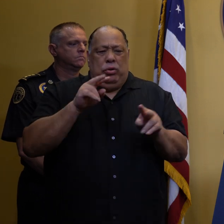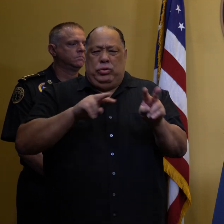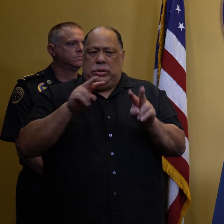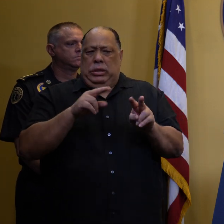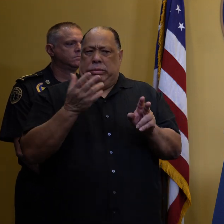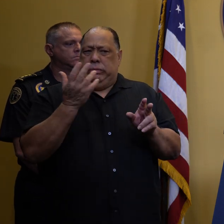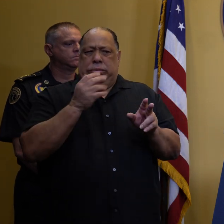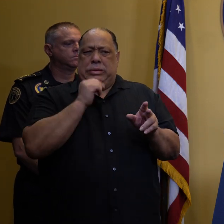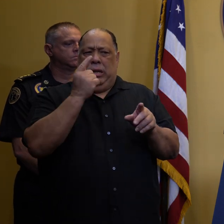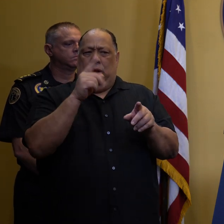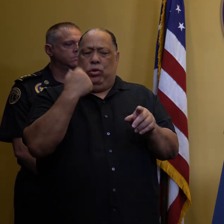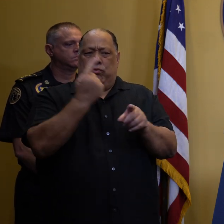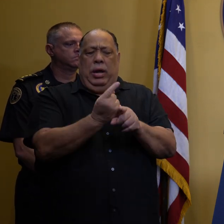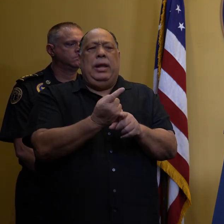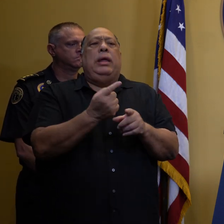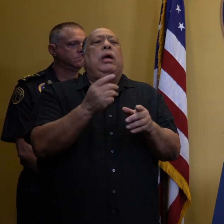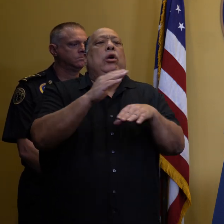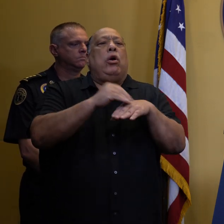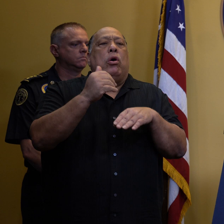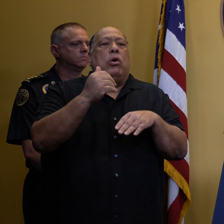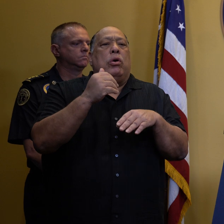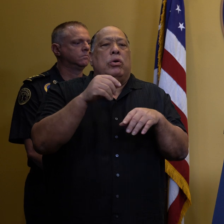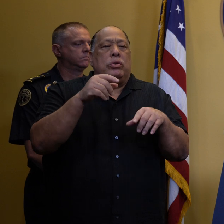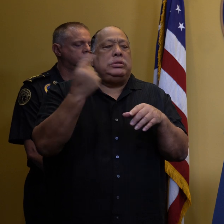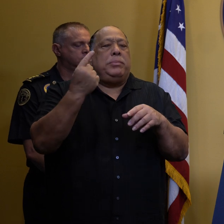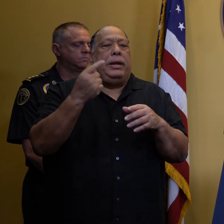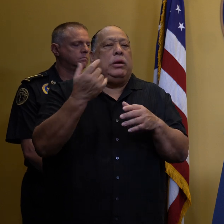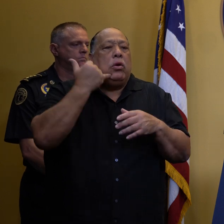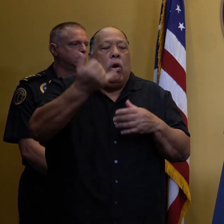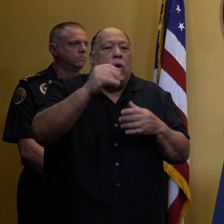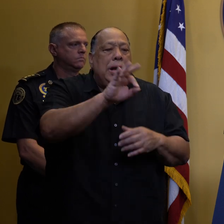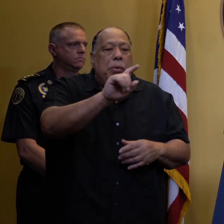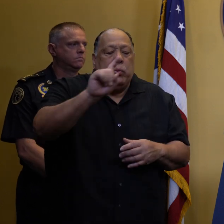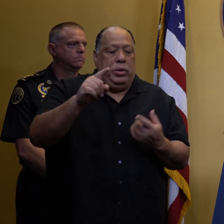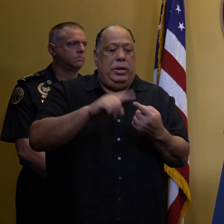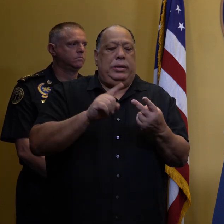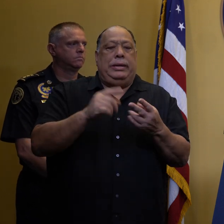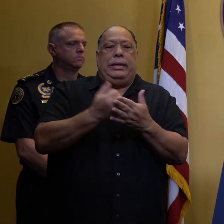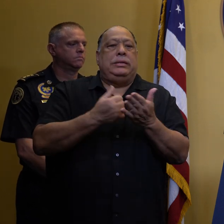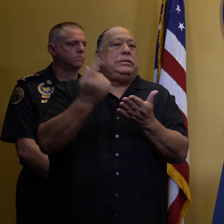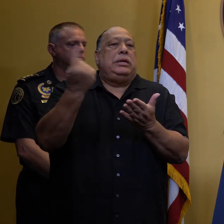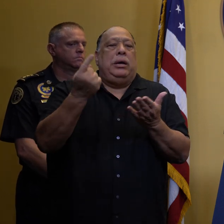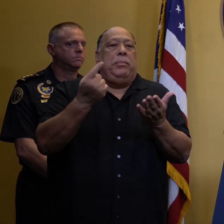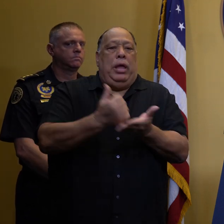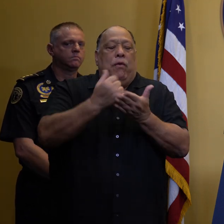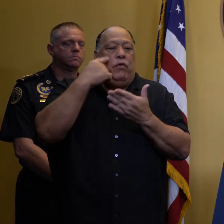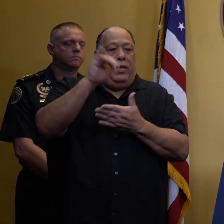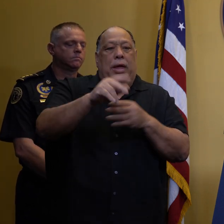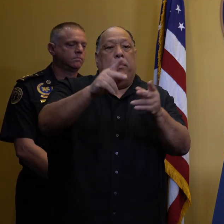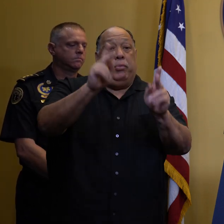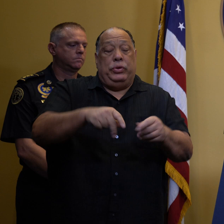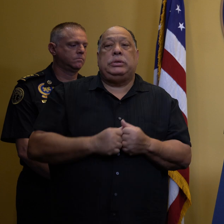some immediate care, that's great. Call 911. Get the public service activity in motion to help that person.